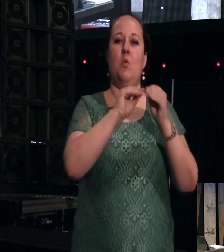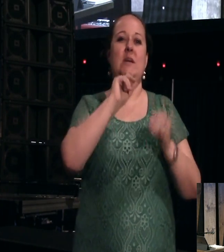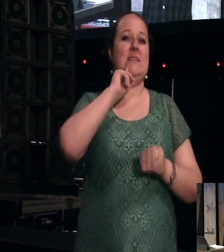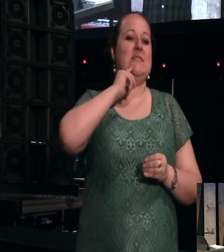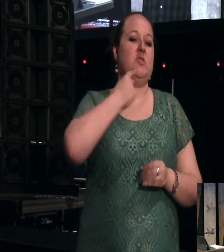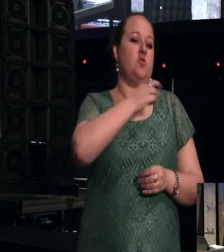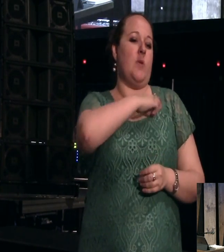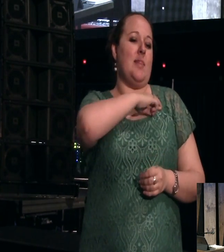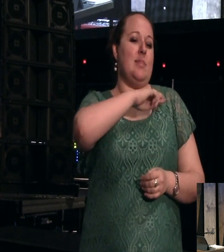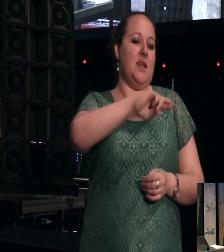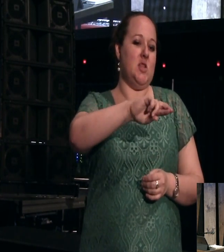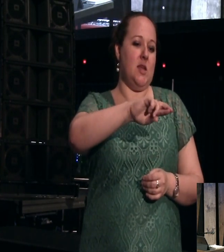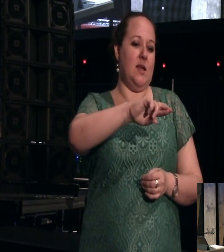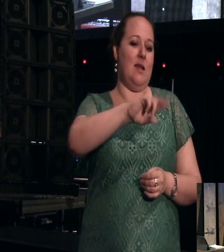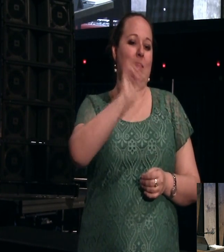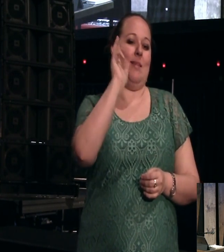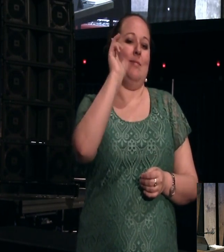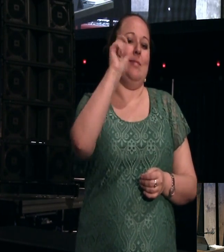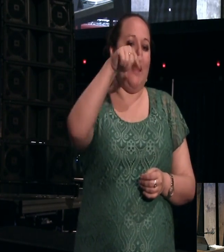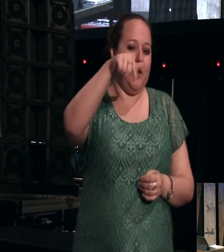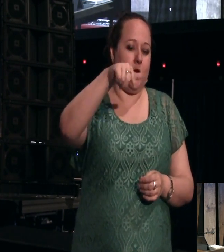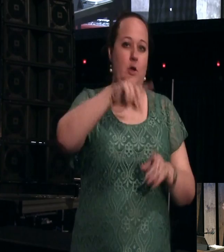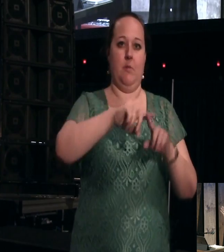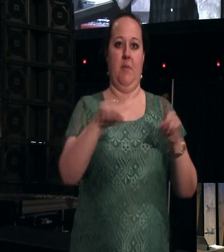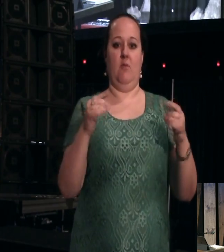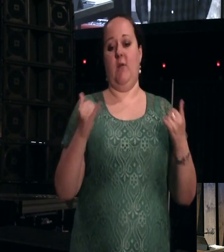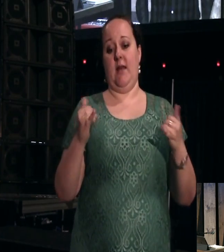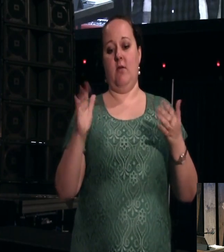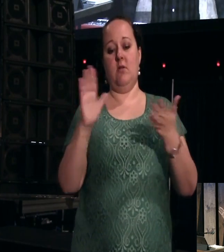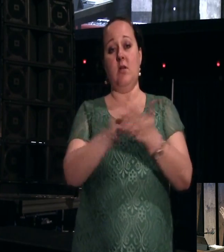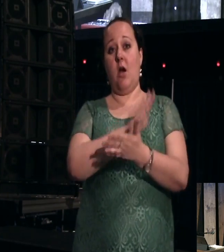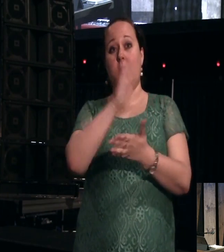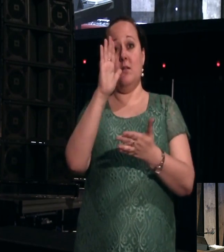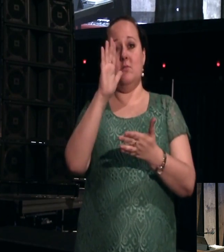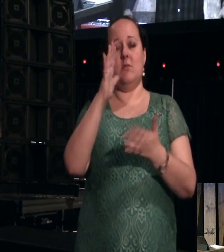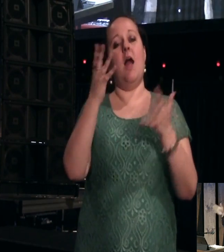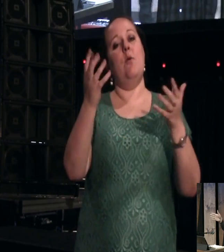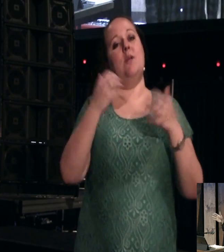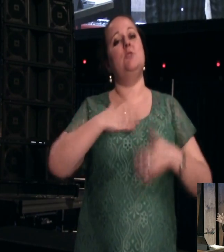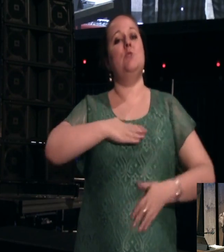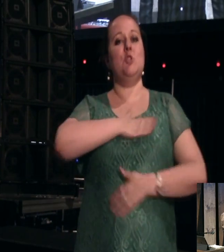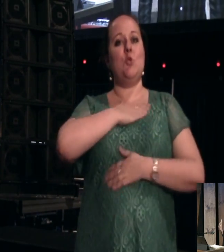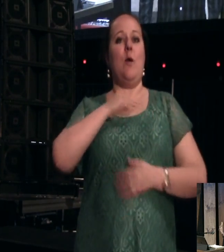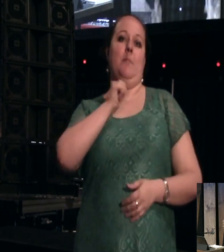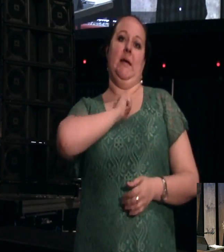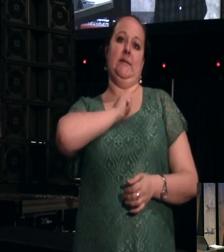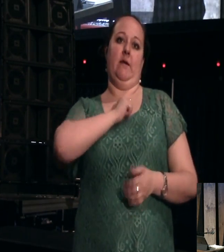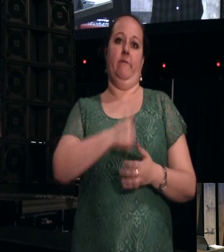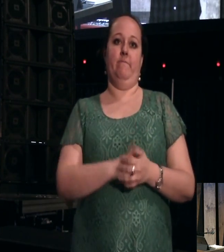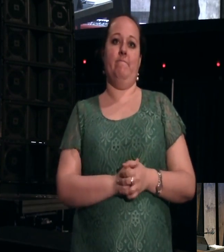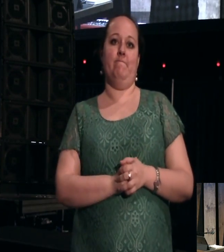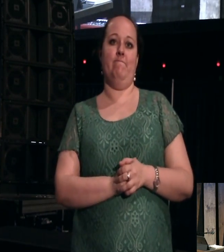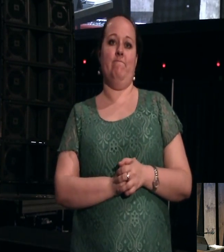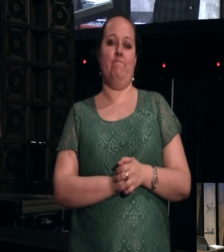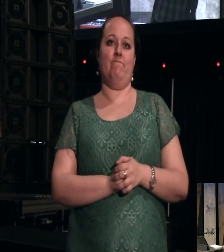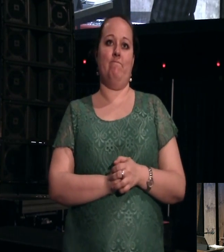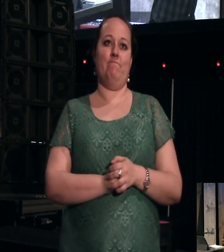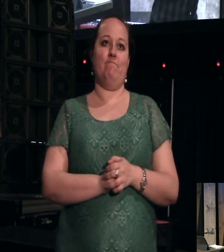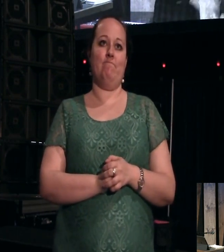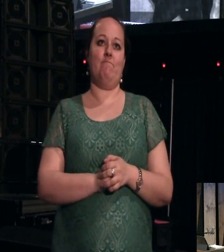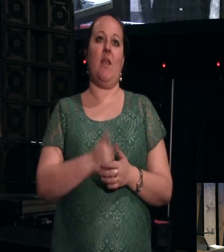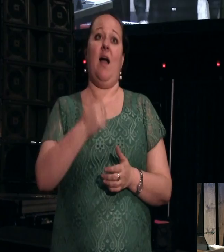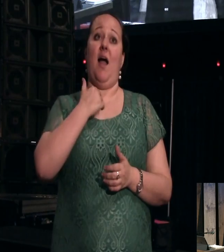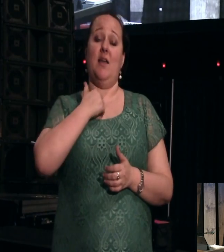I'll worry about spiritual stuff. I'll get more serious about religion, spiritual stuff later in life. But right now in college, I just want to